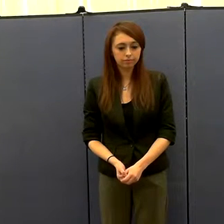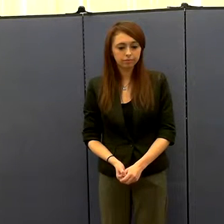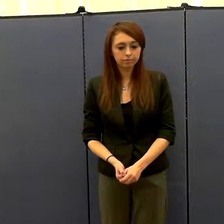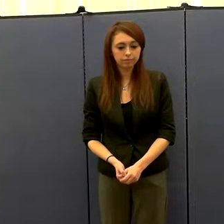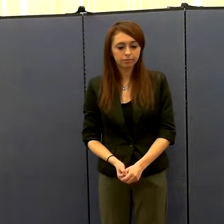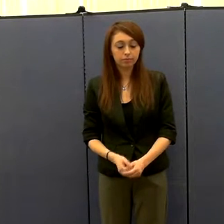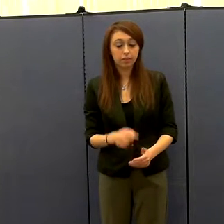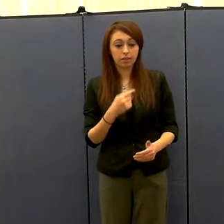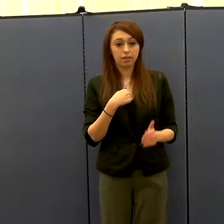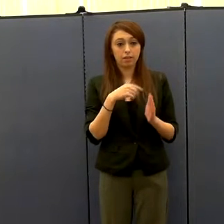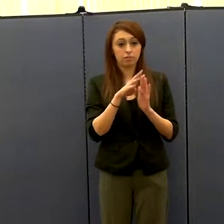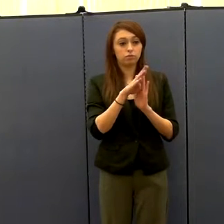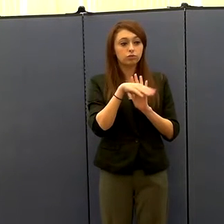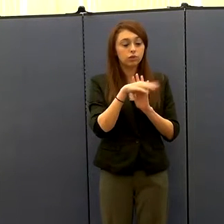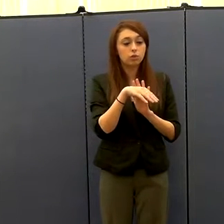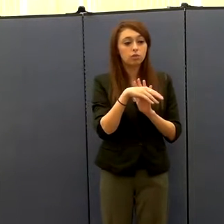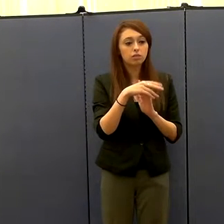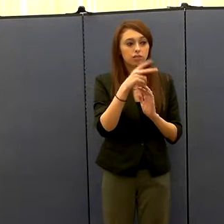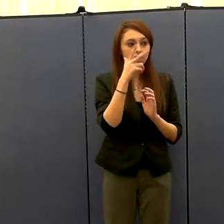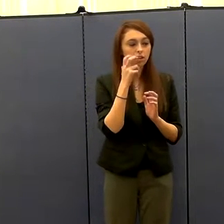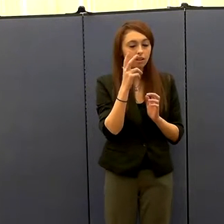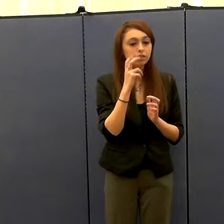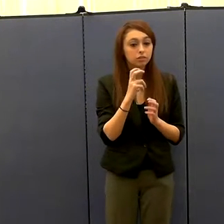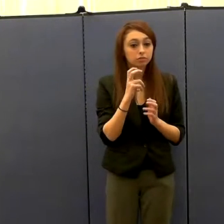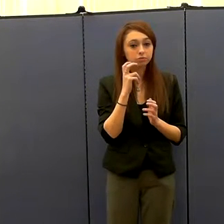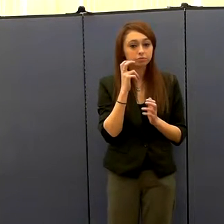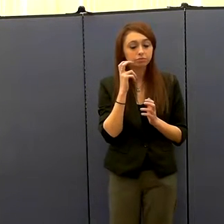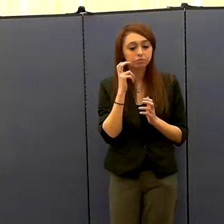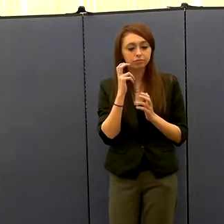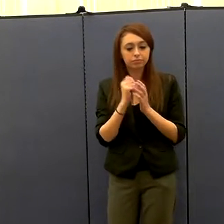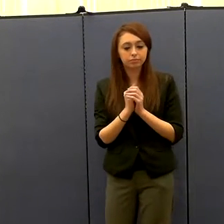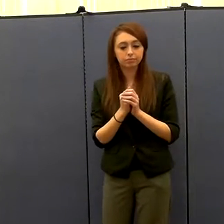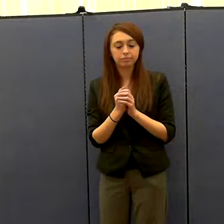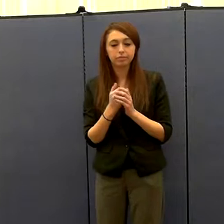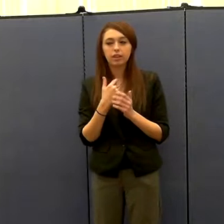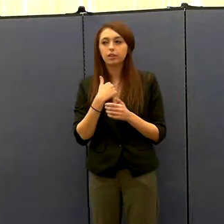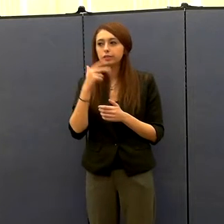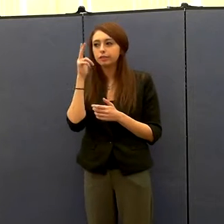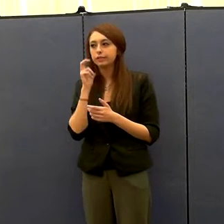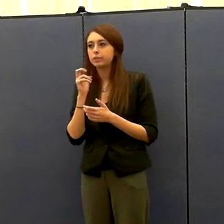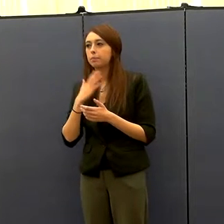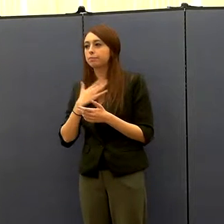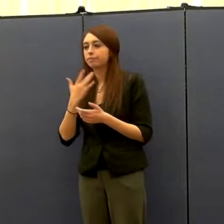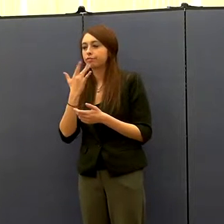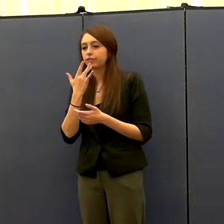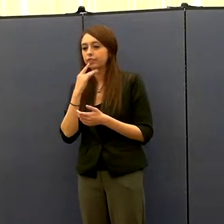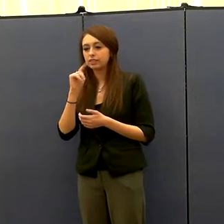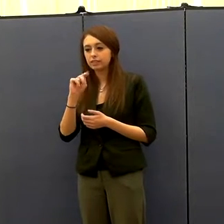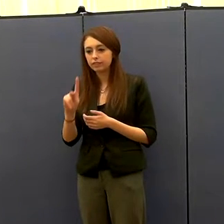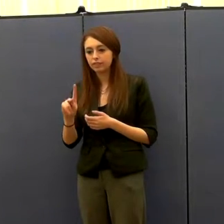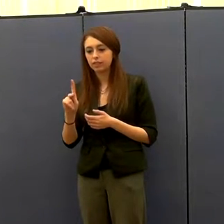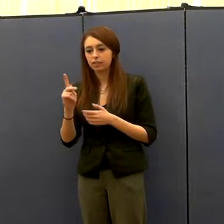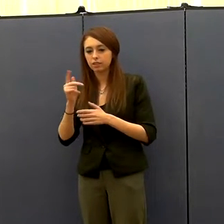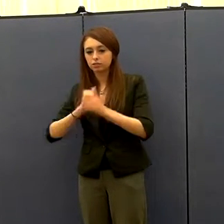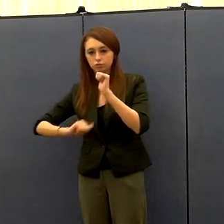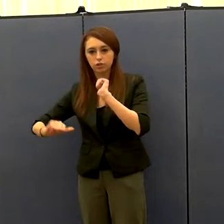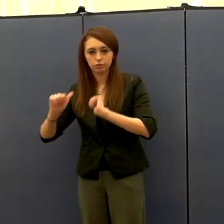recording them, on audio at least, I was listening to my favorite television and radio programs over